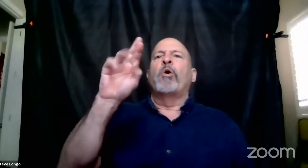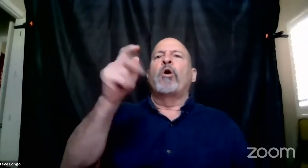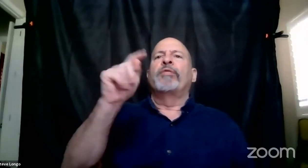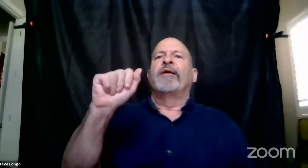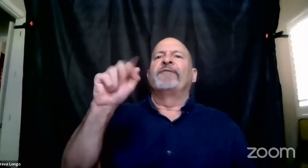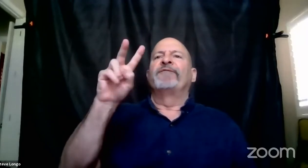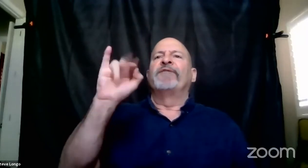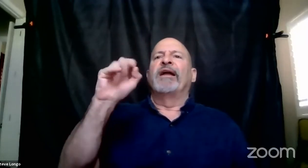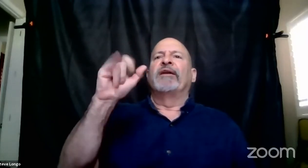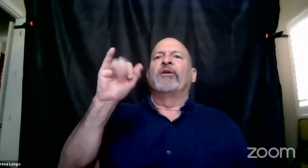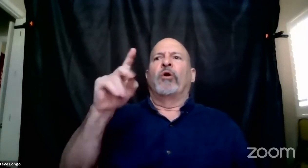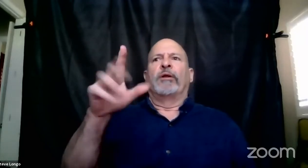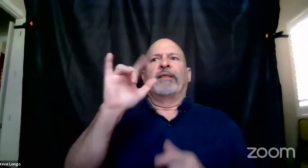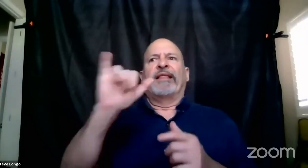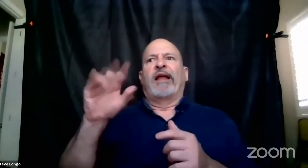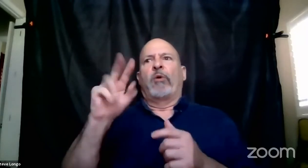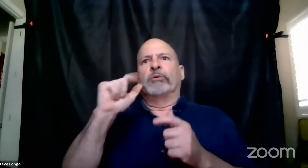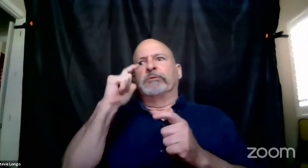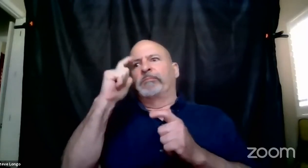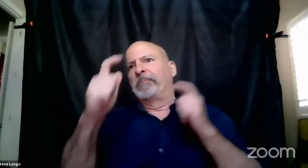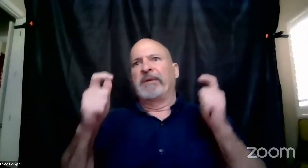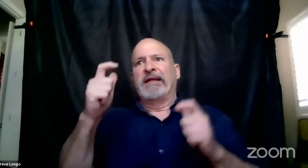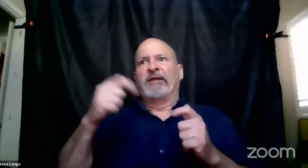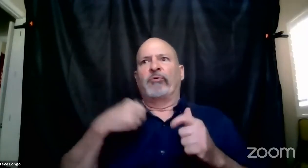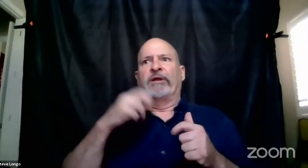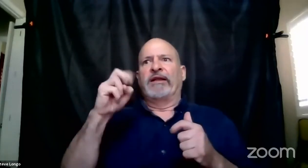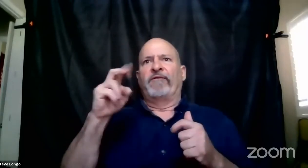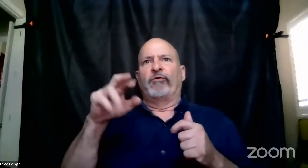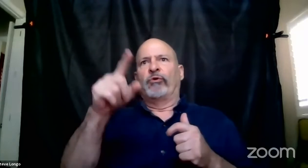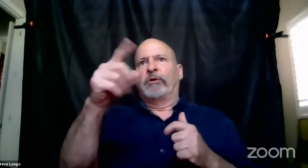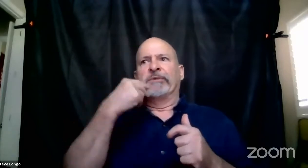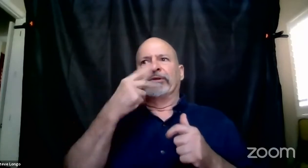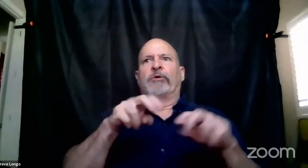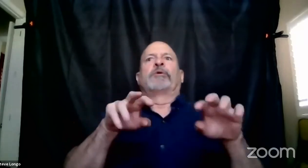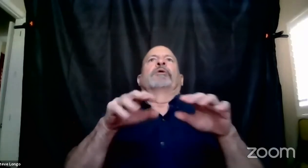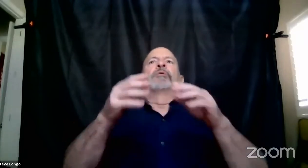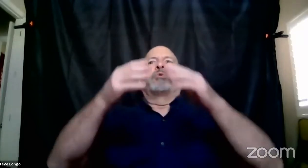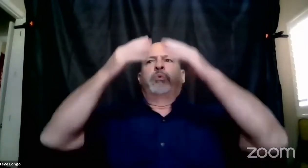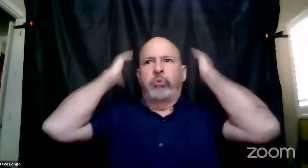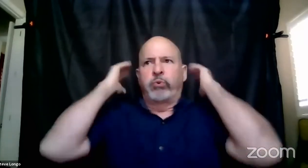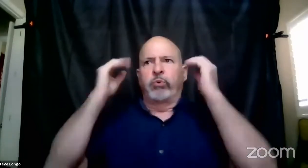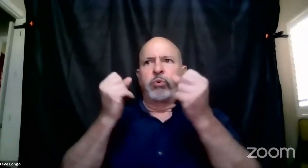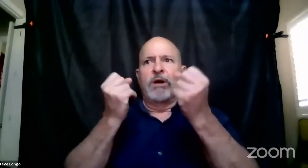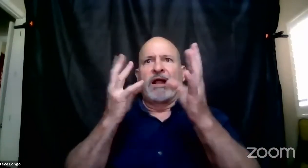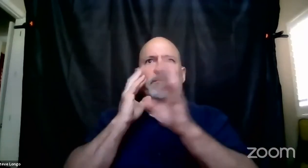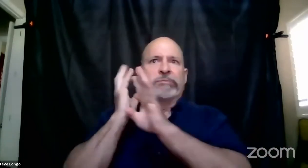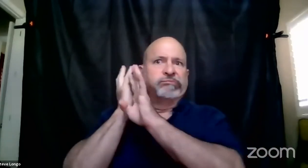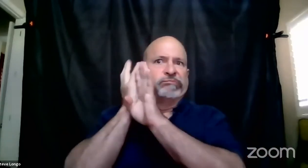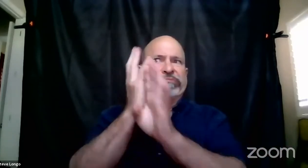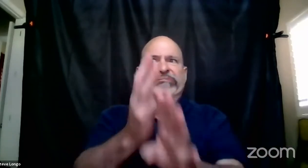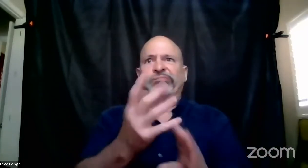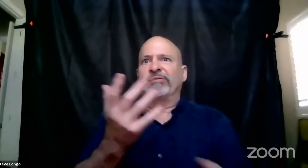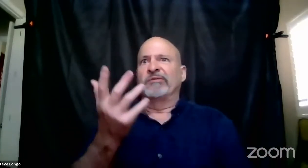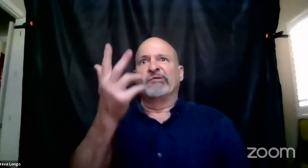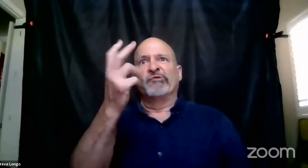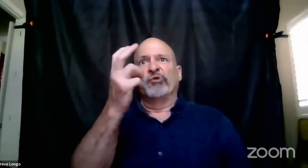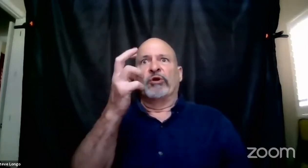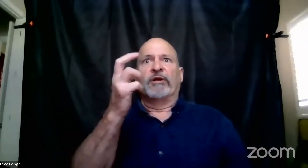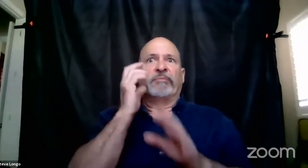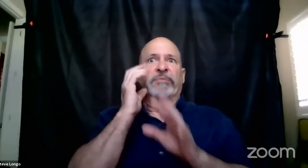in terms of Martha's Vineyard, because that was a huge event. It was the biggest ever in